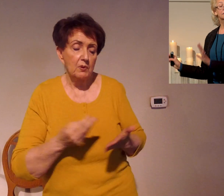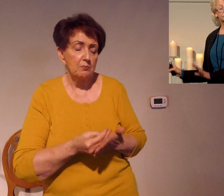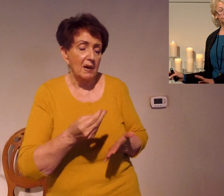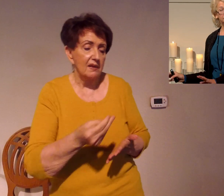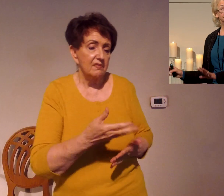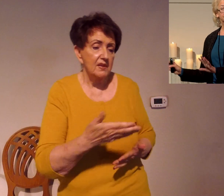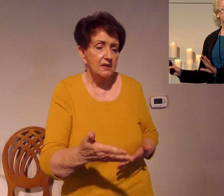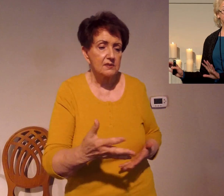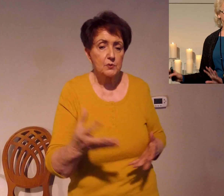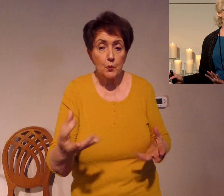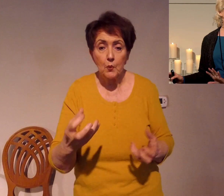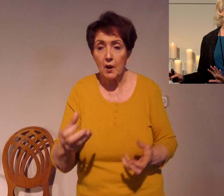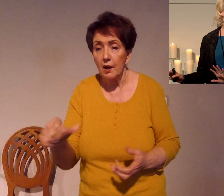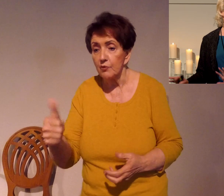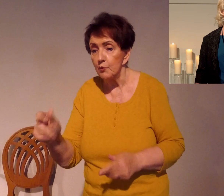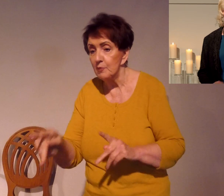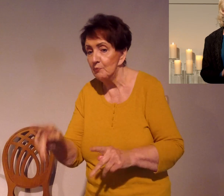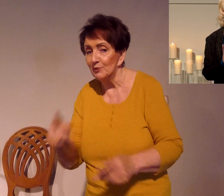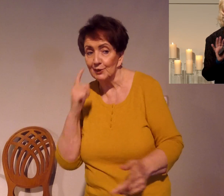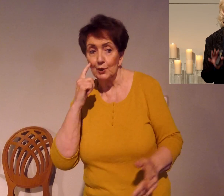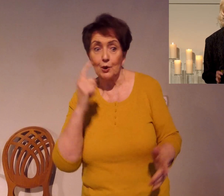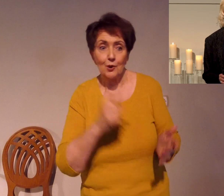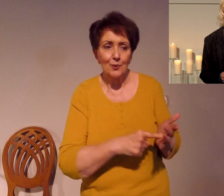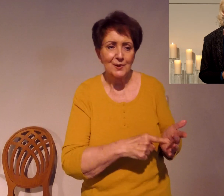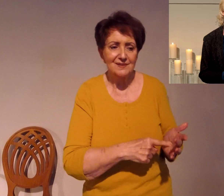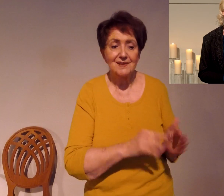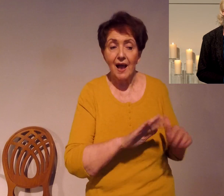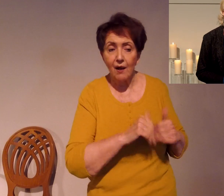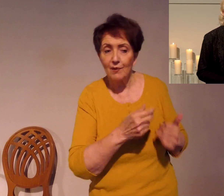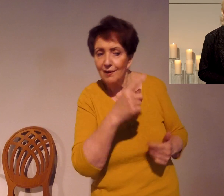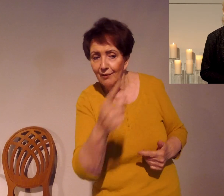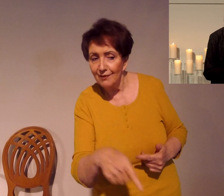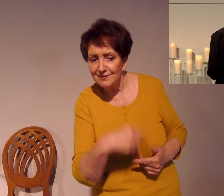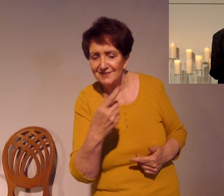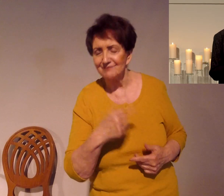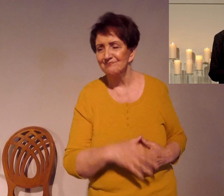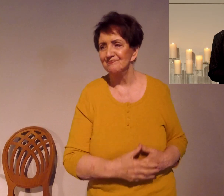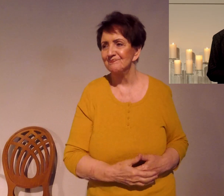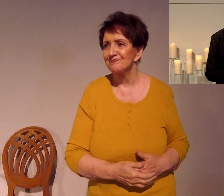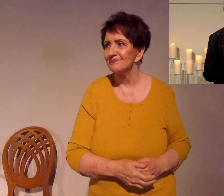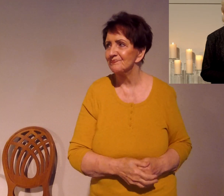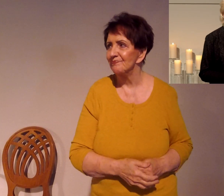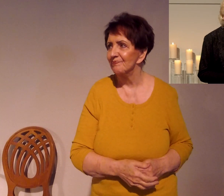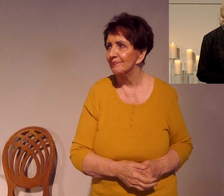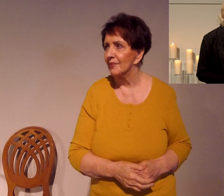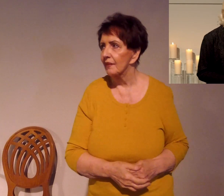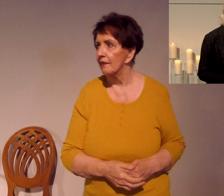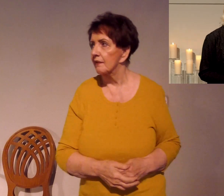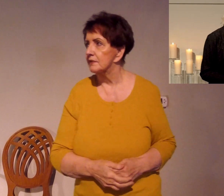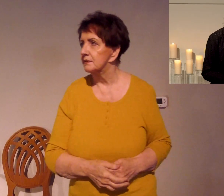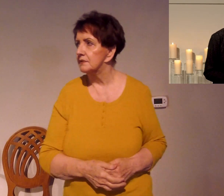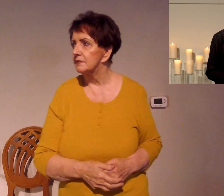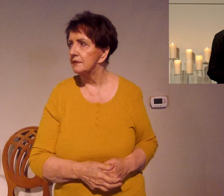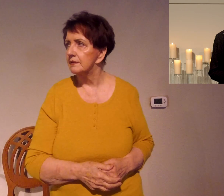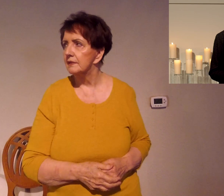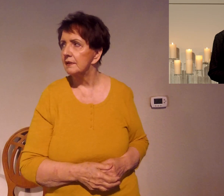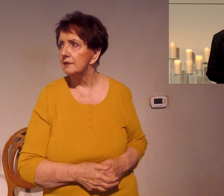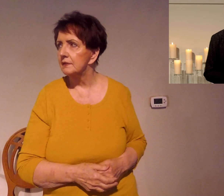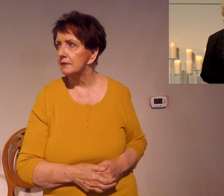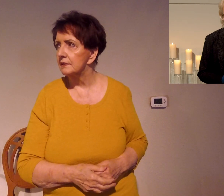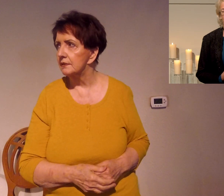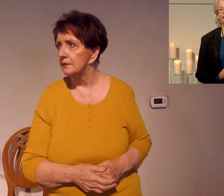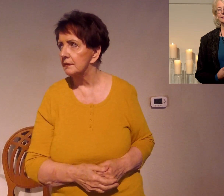want other people to see how it looks. And we are,